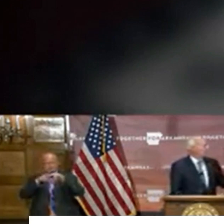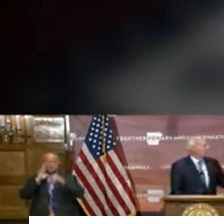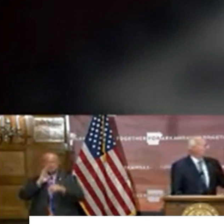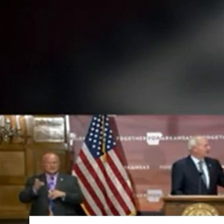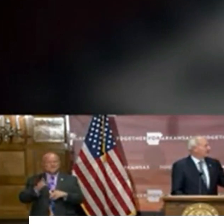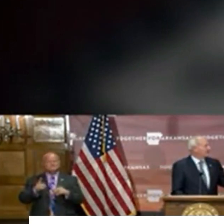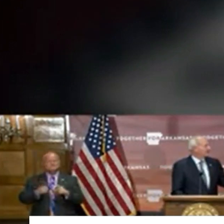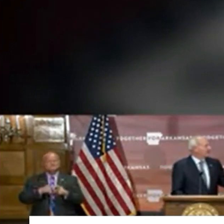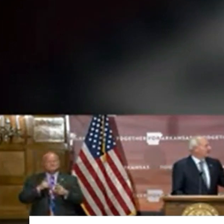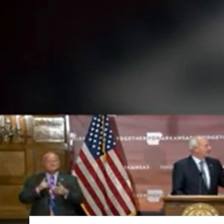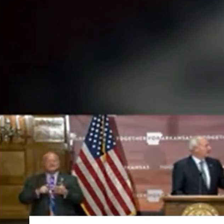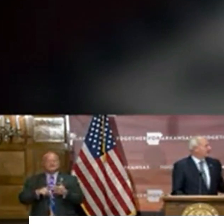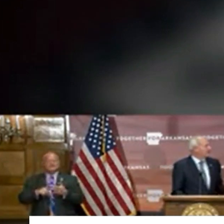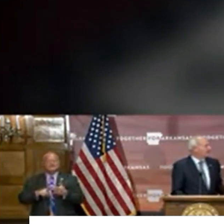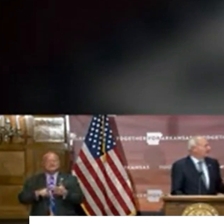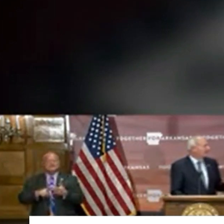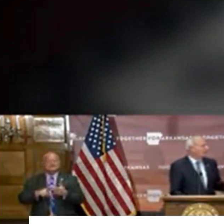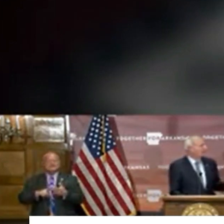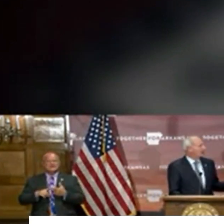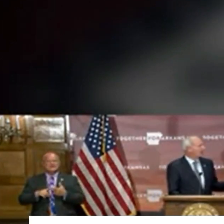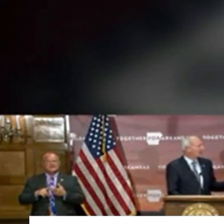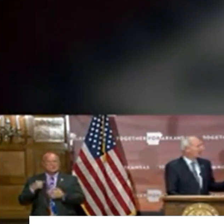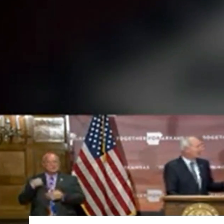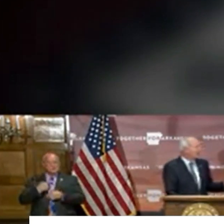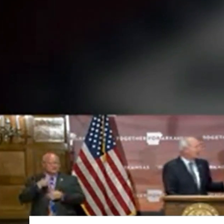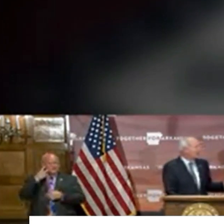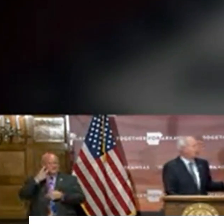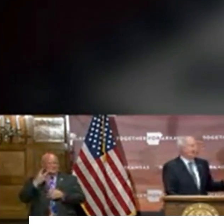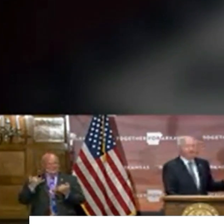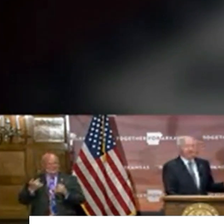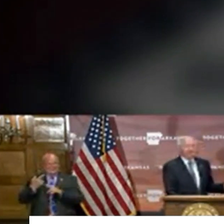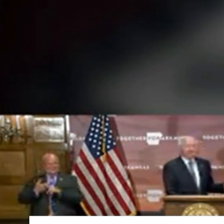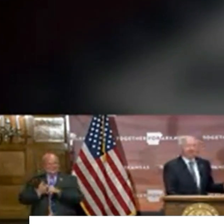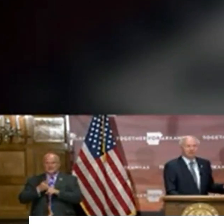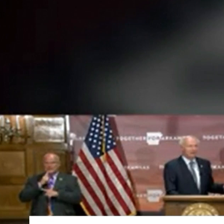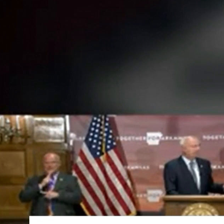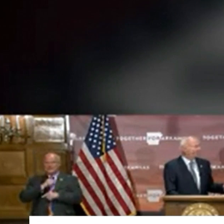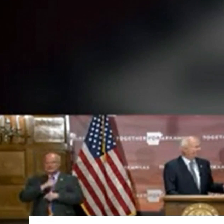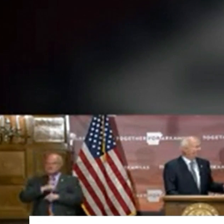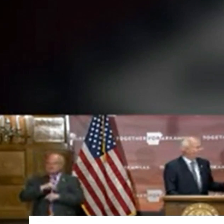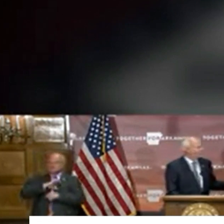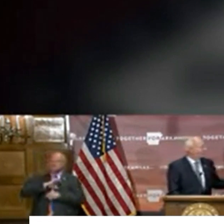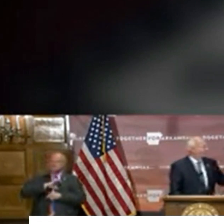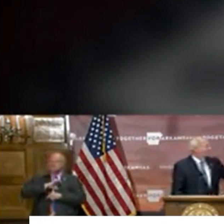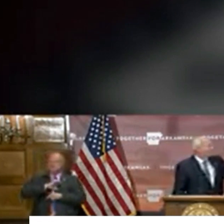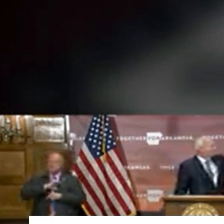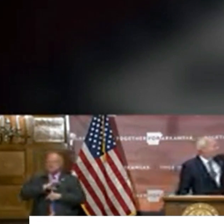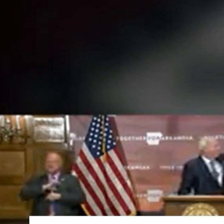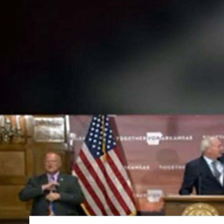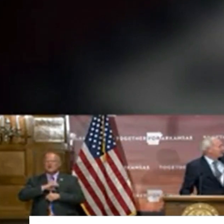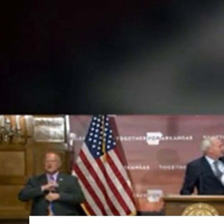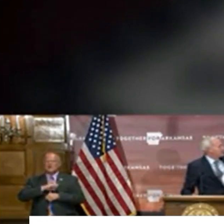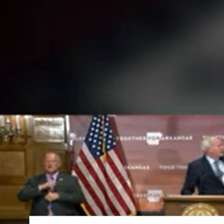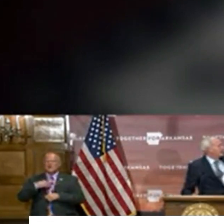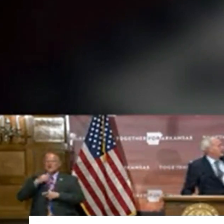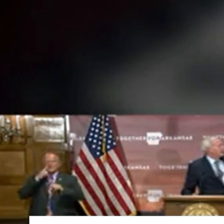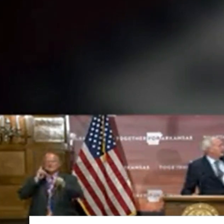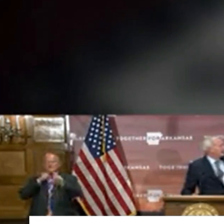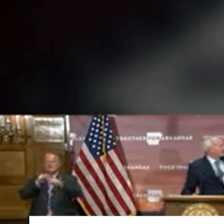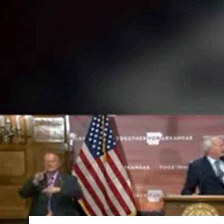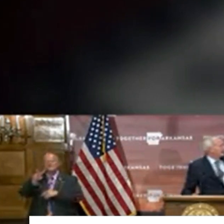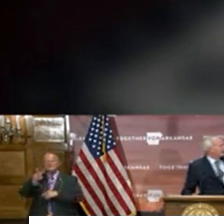And then finally, we'll see where we are for the month. I'm actually encouraged by this. We set a very robust goal